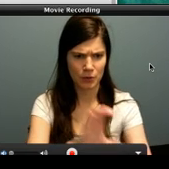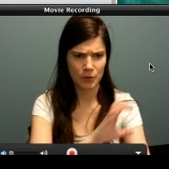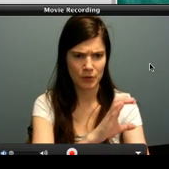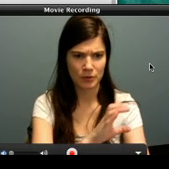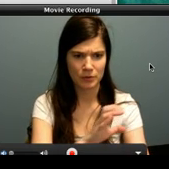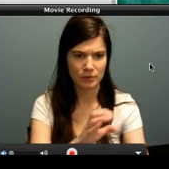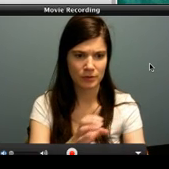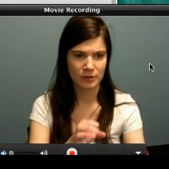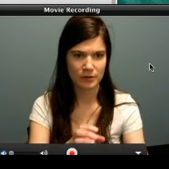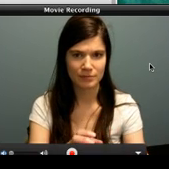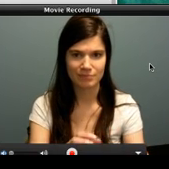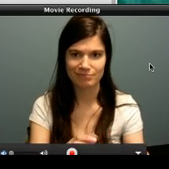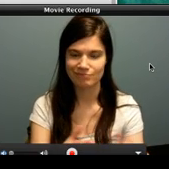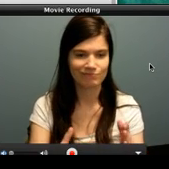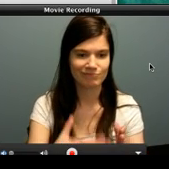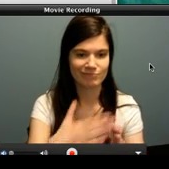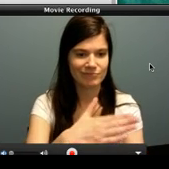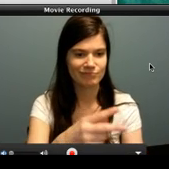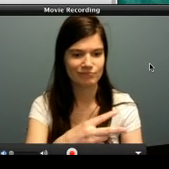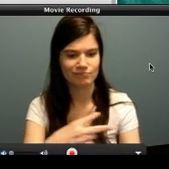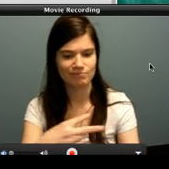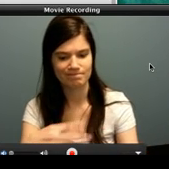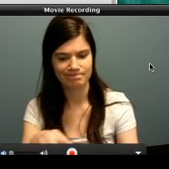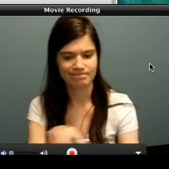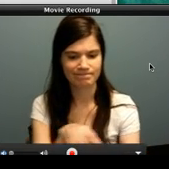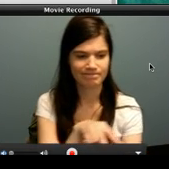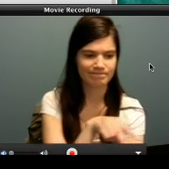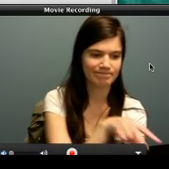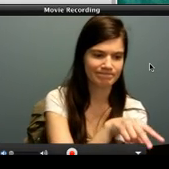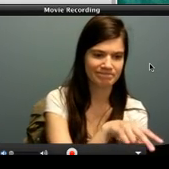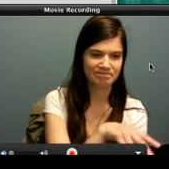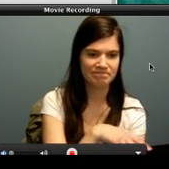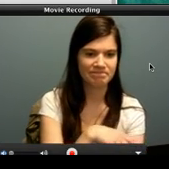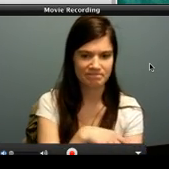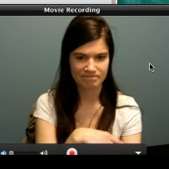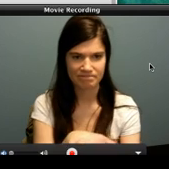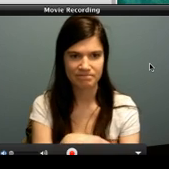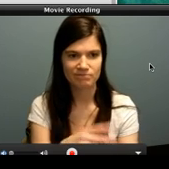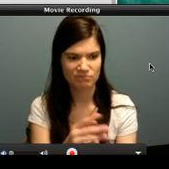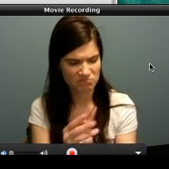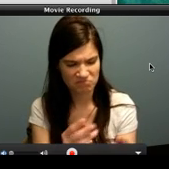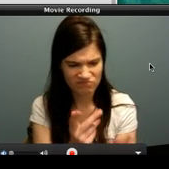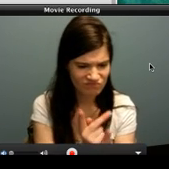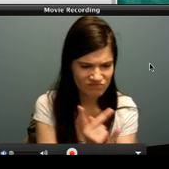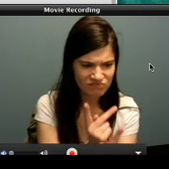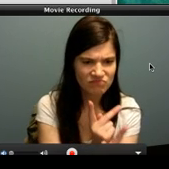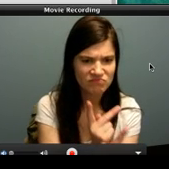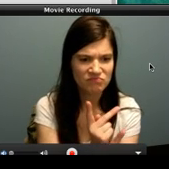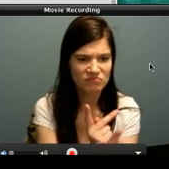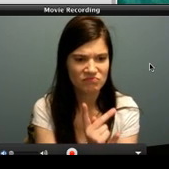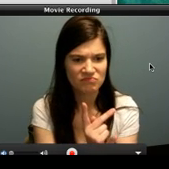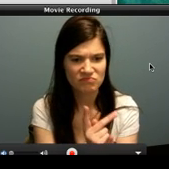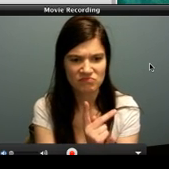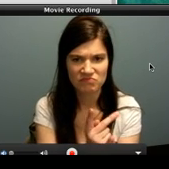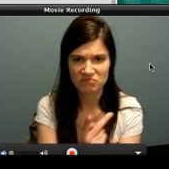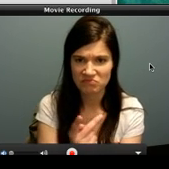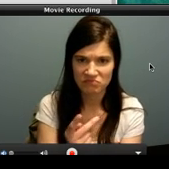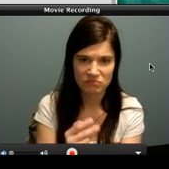the optimal radiation angles, shielding, and daily dose are calculated by the dosimetrist and